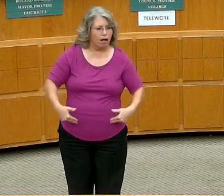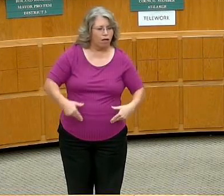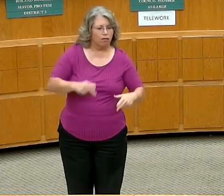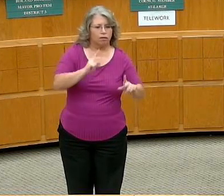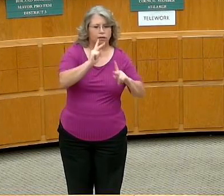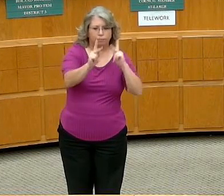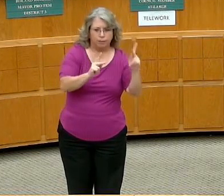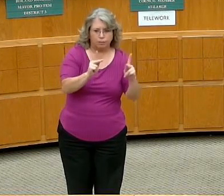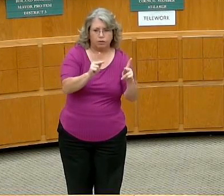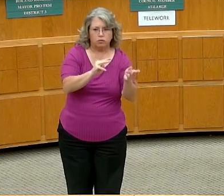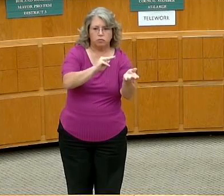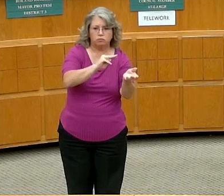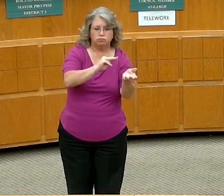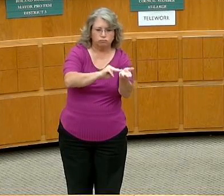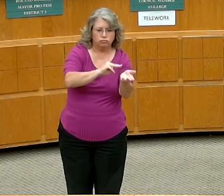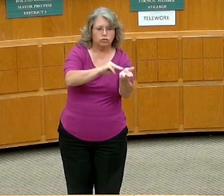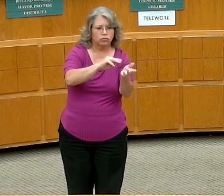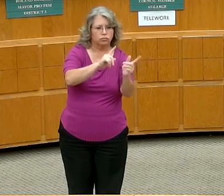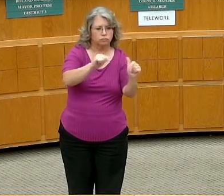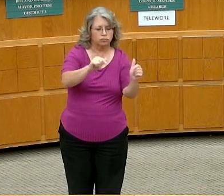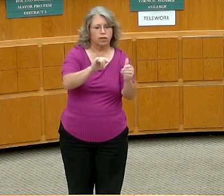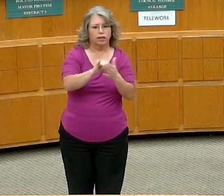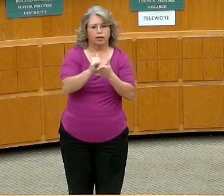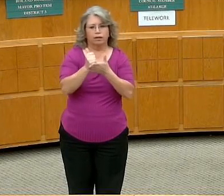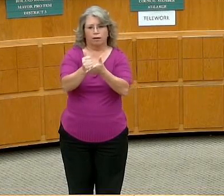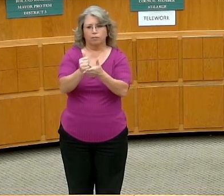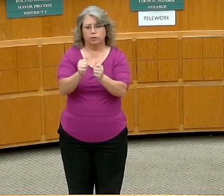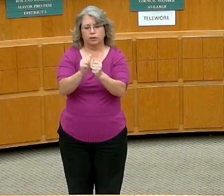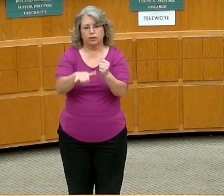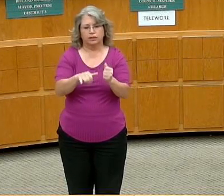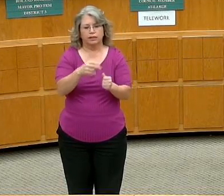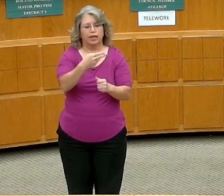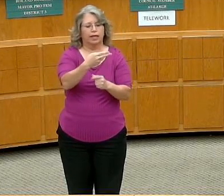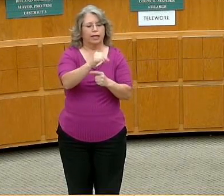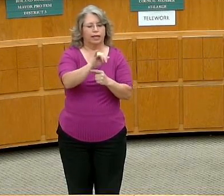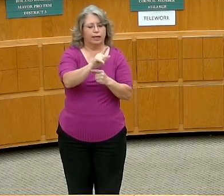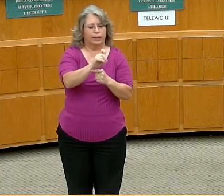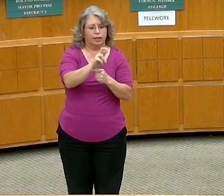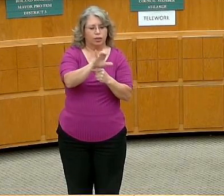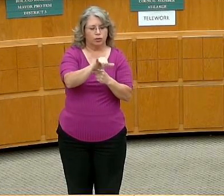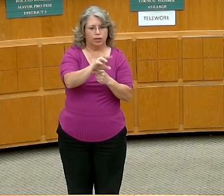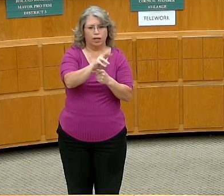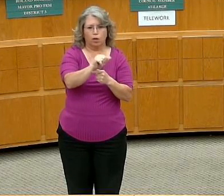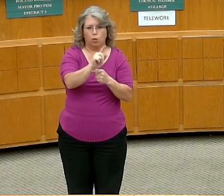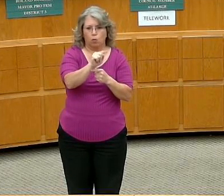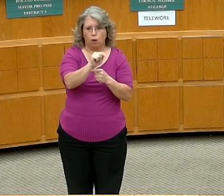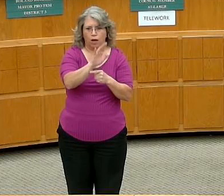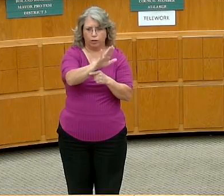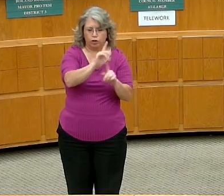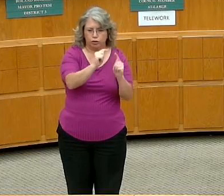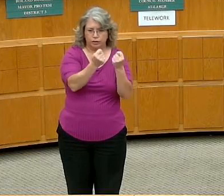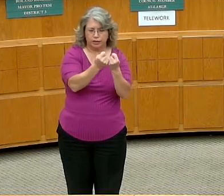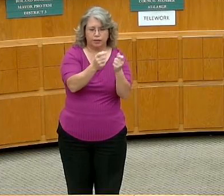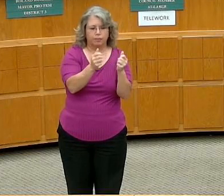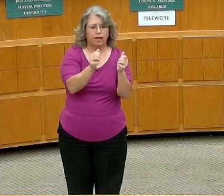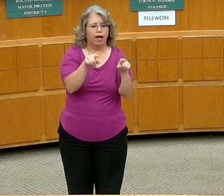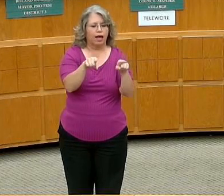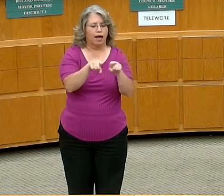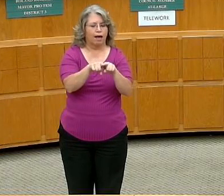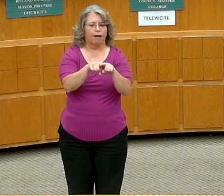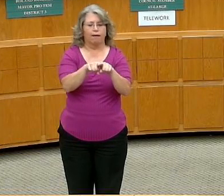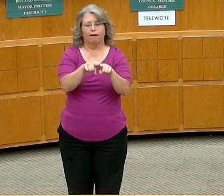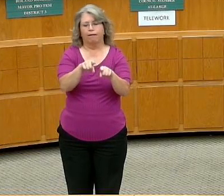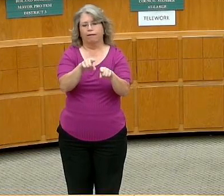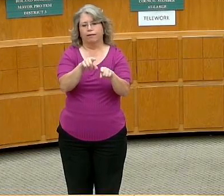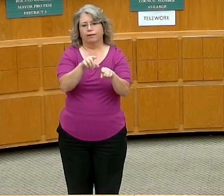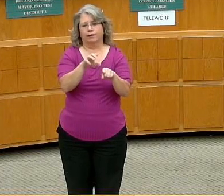in this initiative. That includes Hillary Watt and her team at the Coastal Bend Regional Advisory Council,